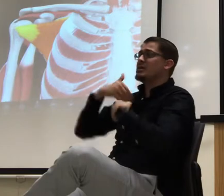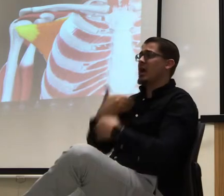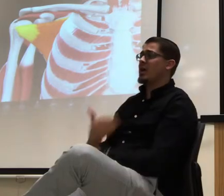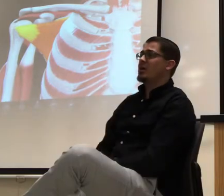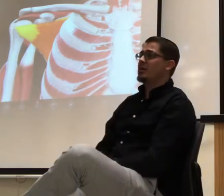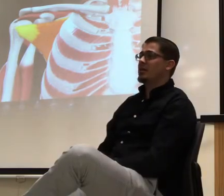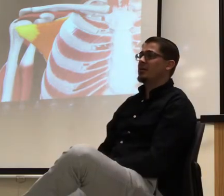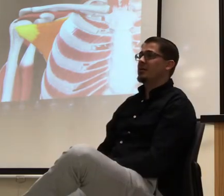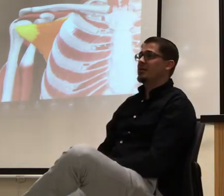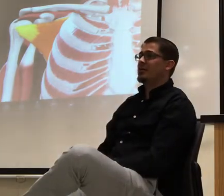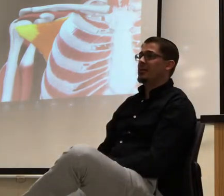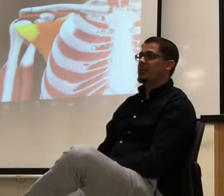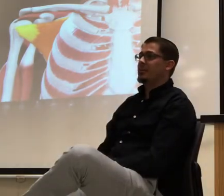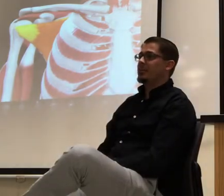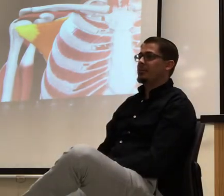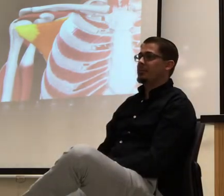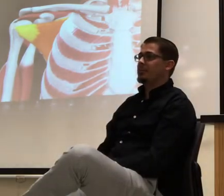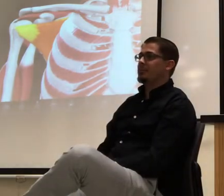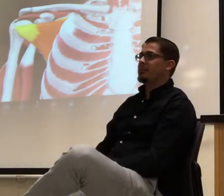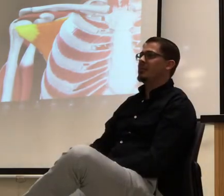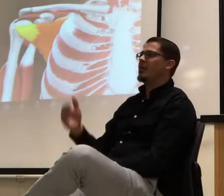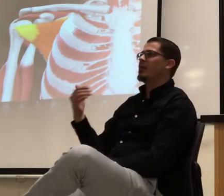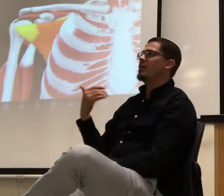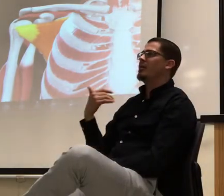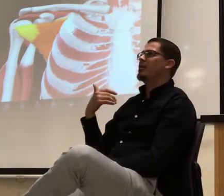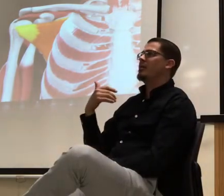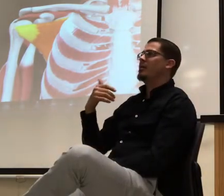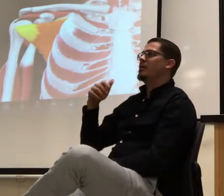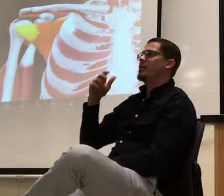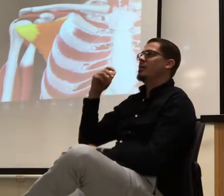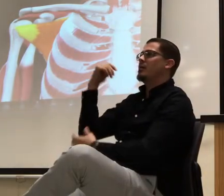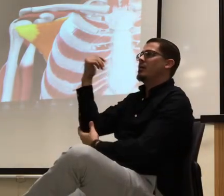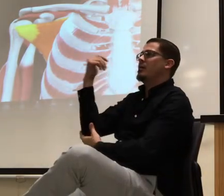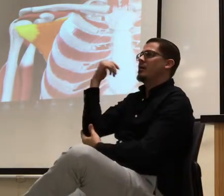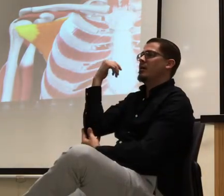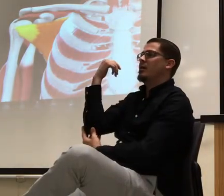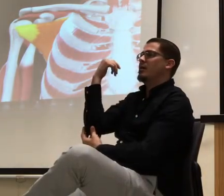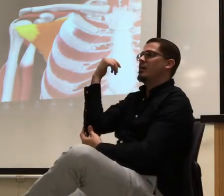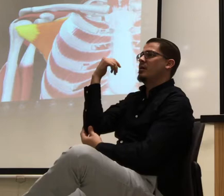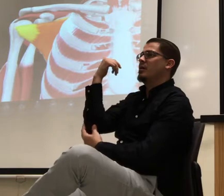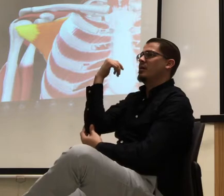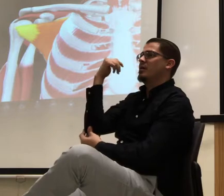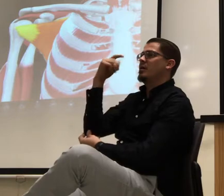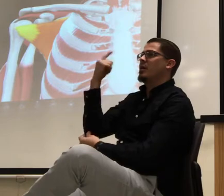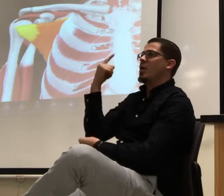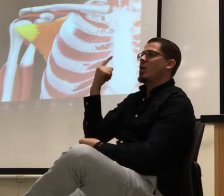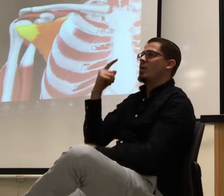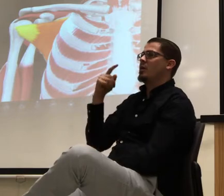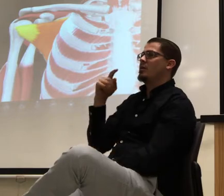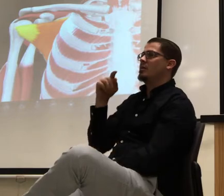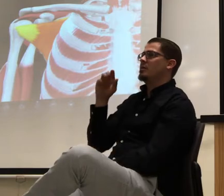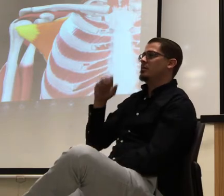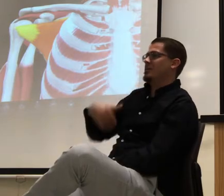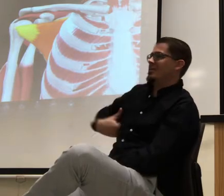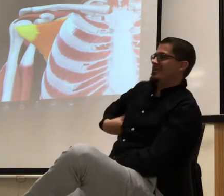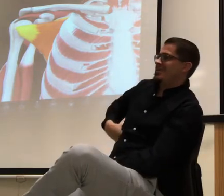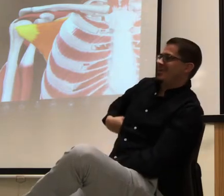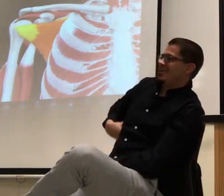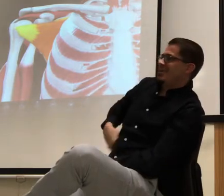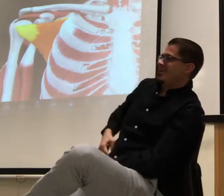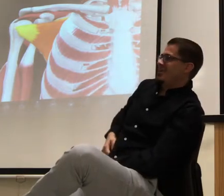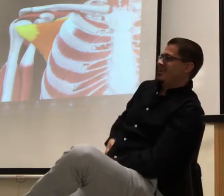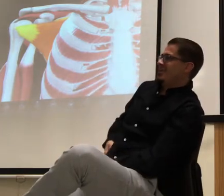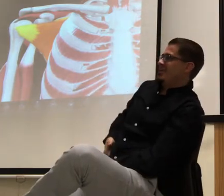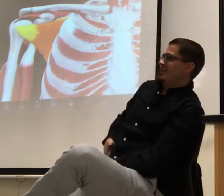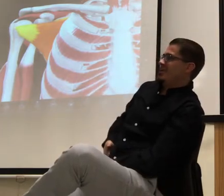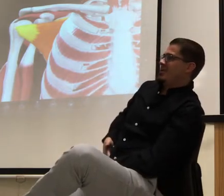You can see why these muscles get torn. Another common injury for baseball pitchers, they always pull their external abdominal oblique. Now, why would that be? It's